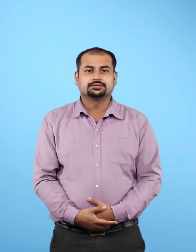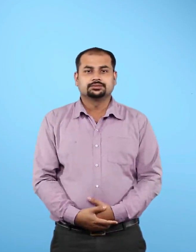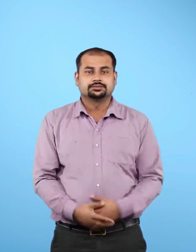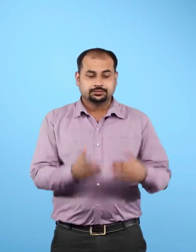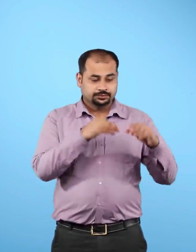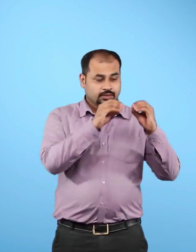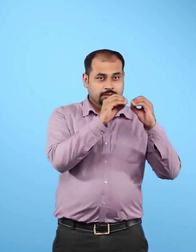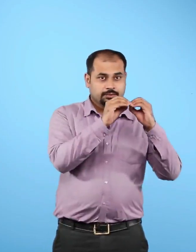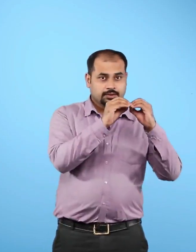Part B.